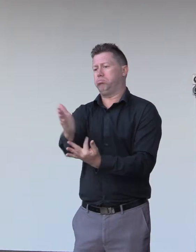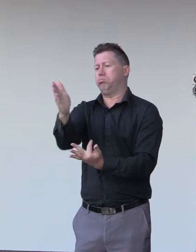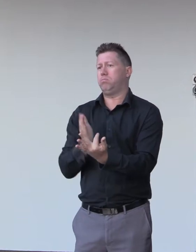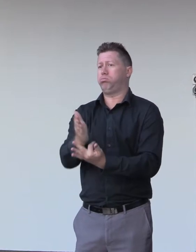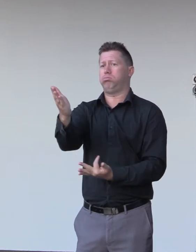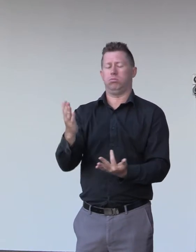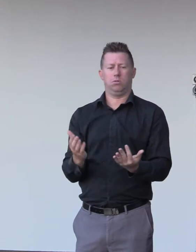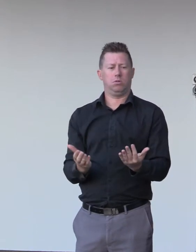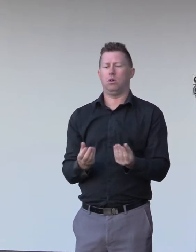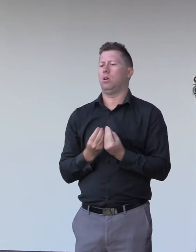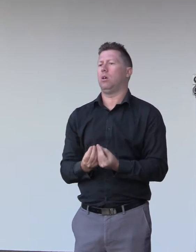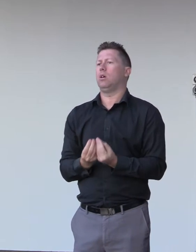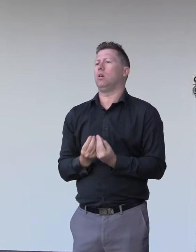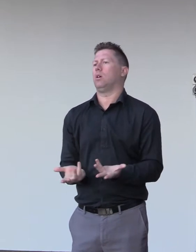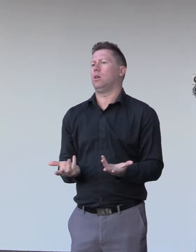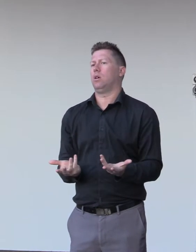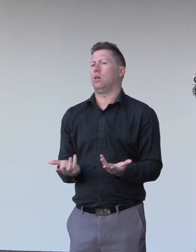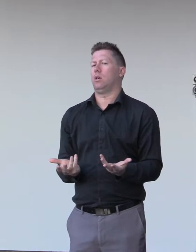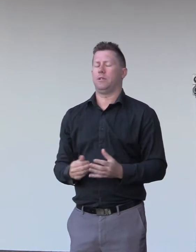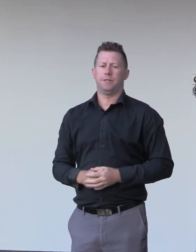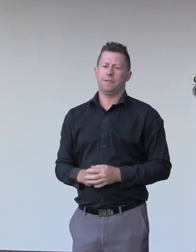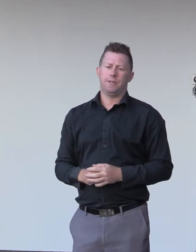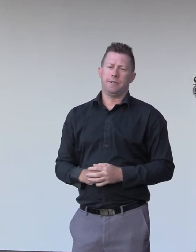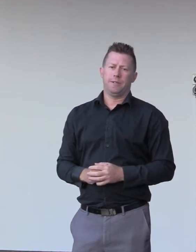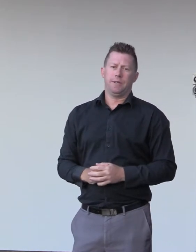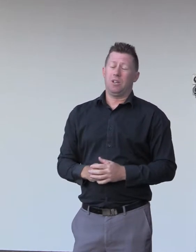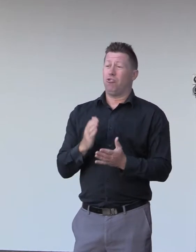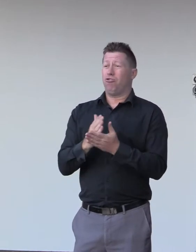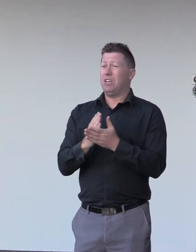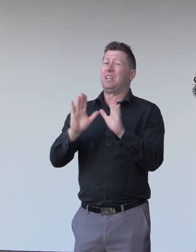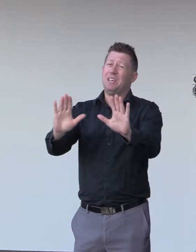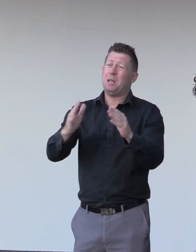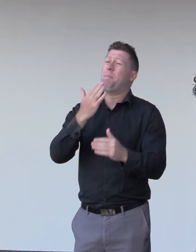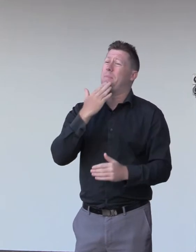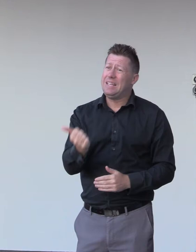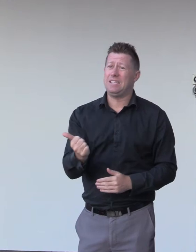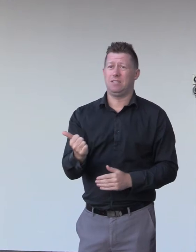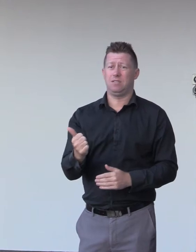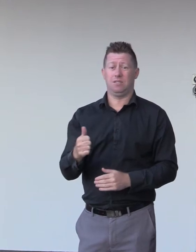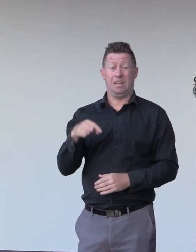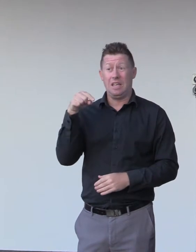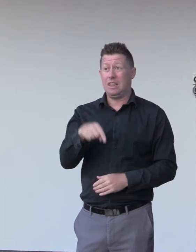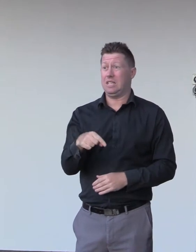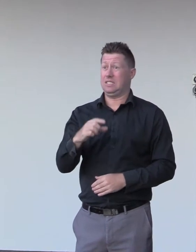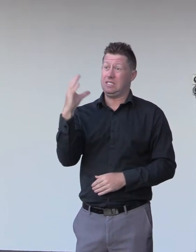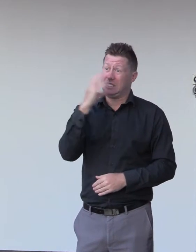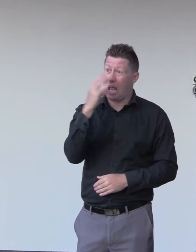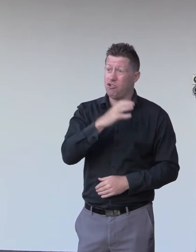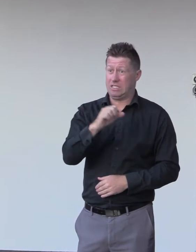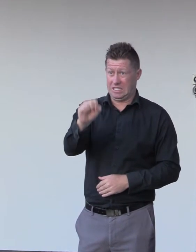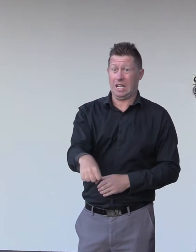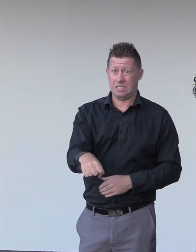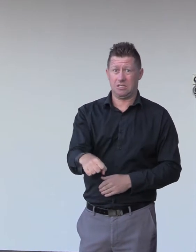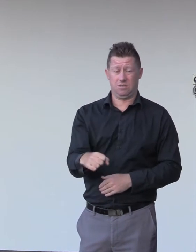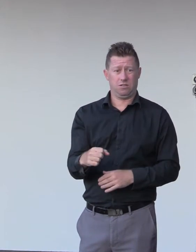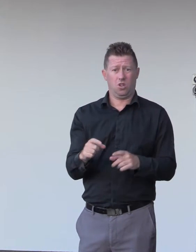across that damaged road. It's critical that motorists be aware that this is not only extremely dangerous